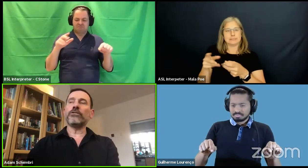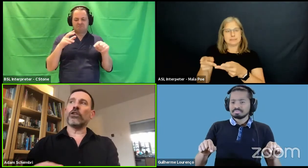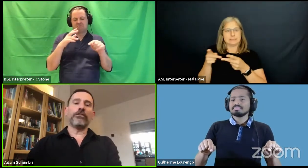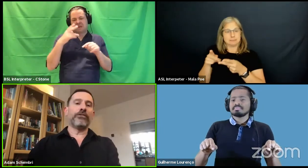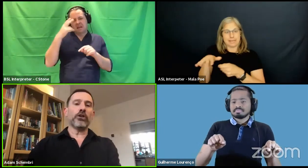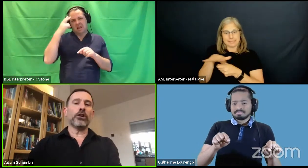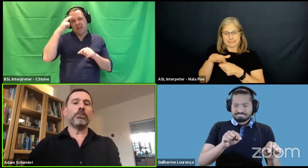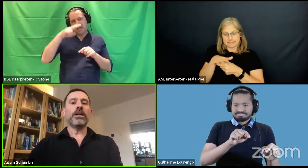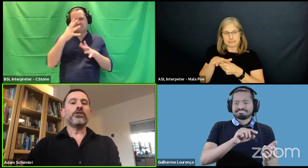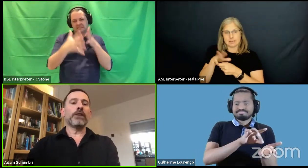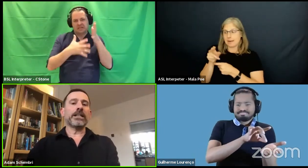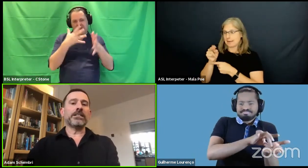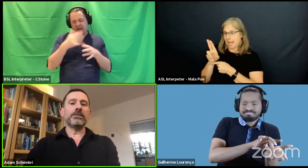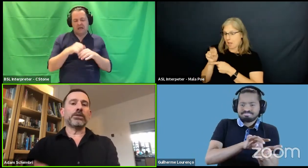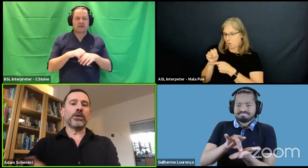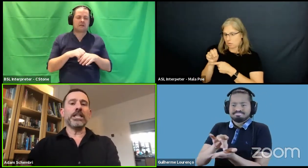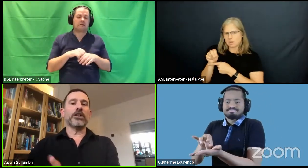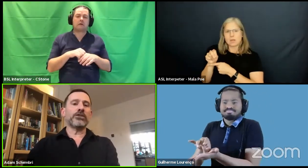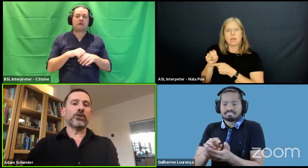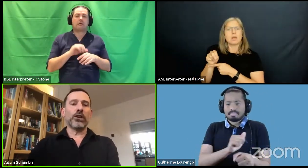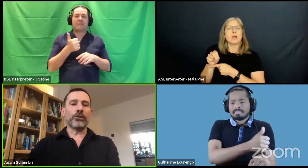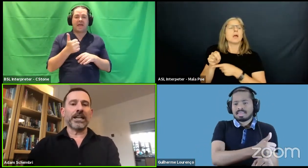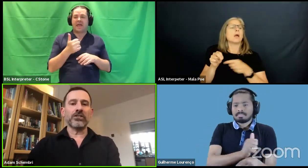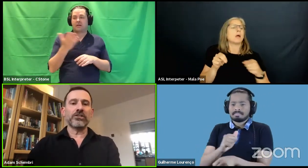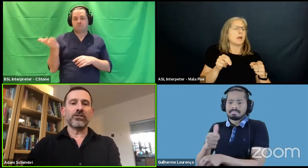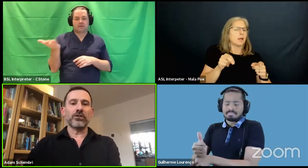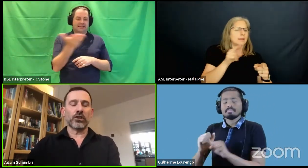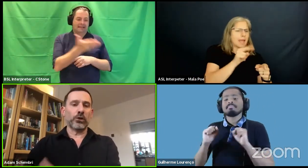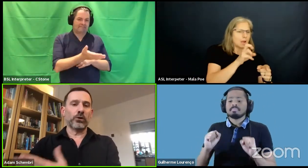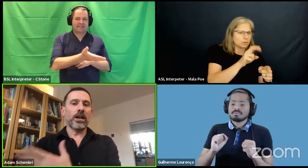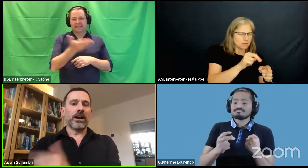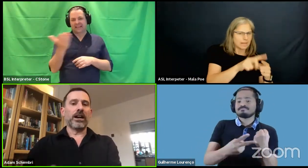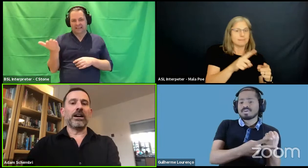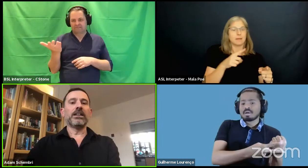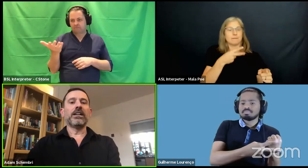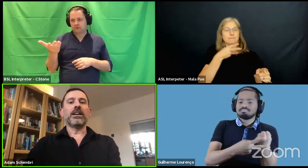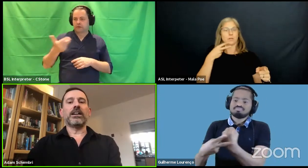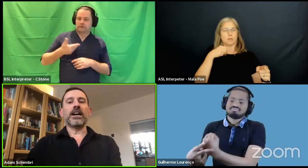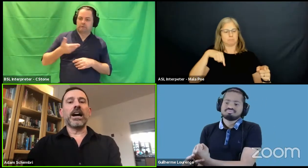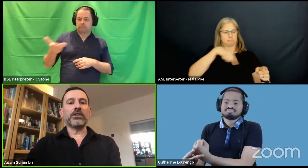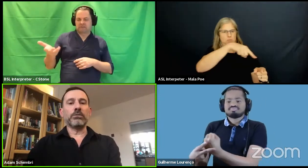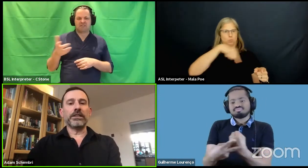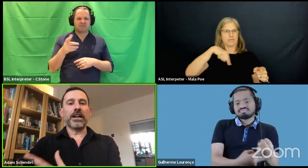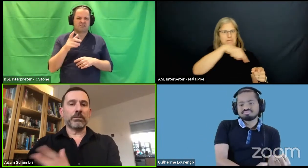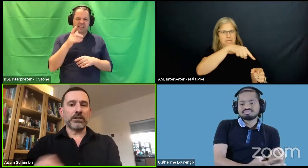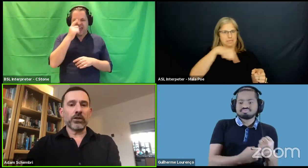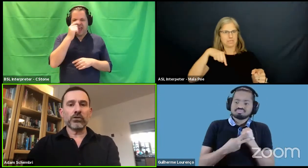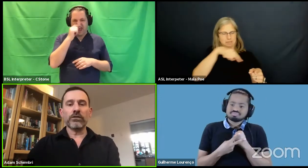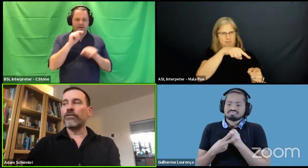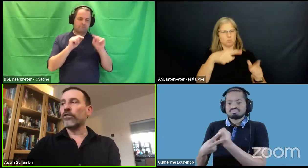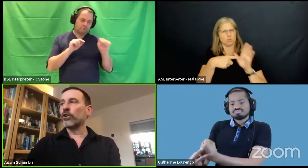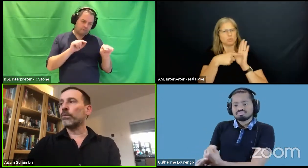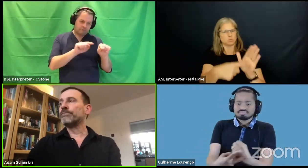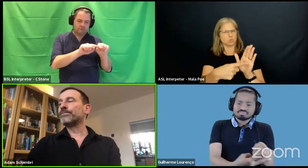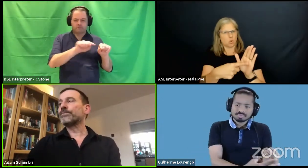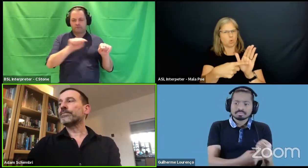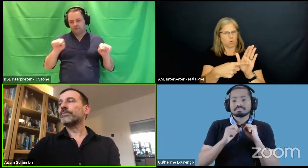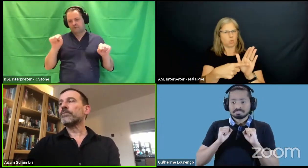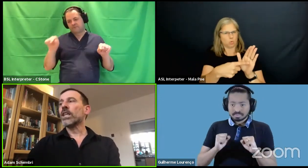then you've got the verb directed between those two locations to show the argument structure of the